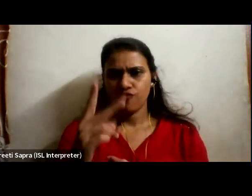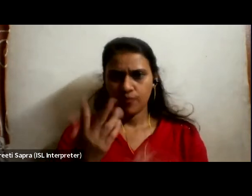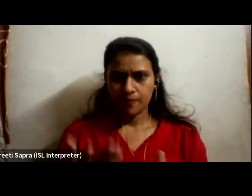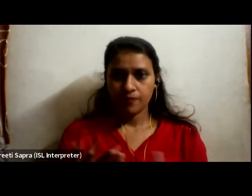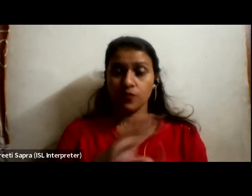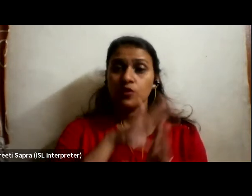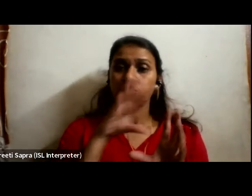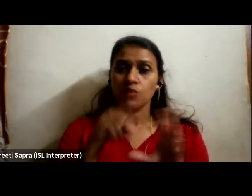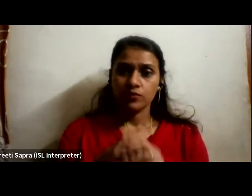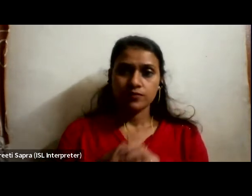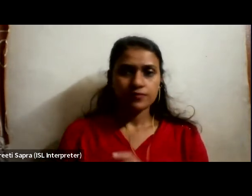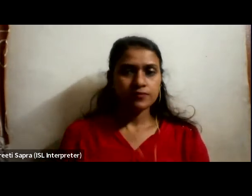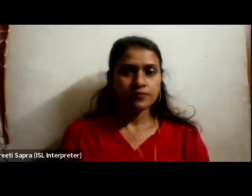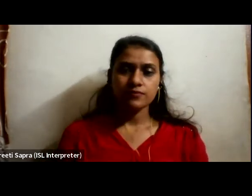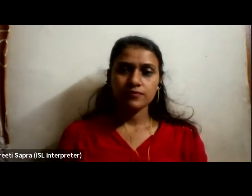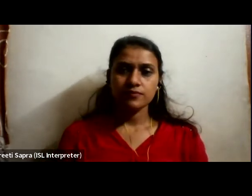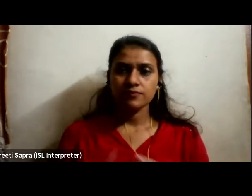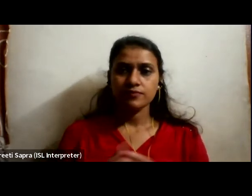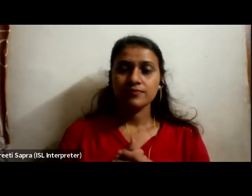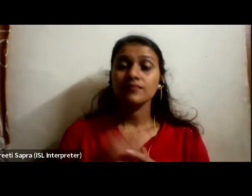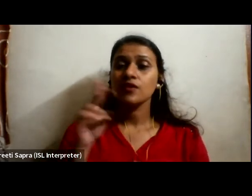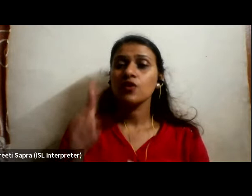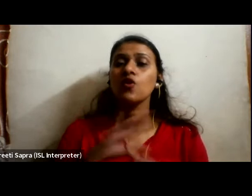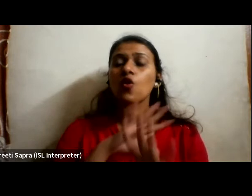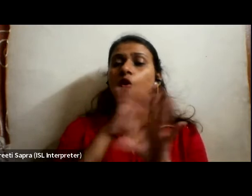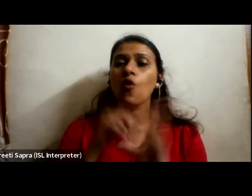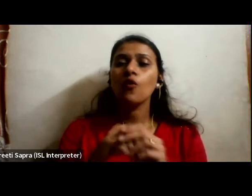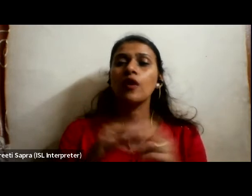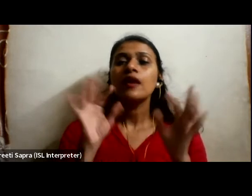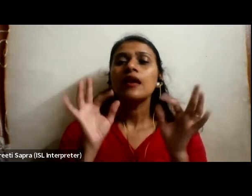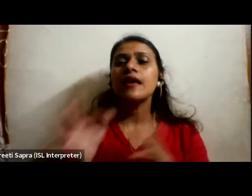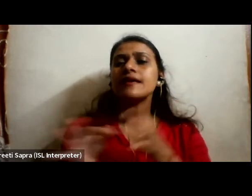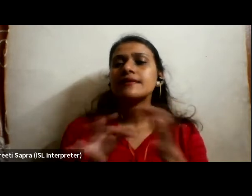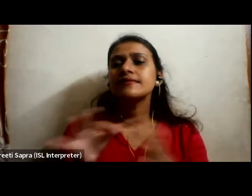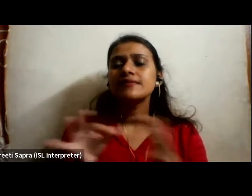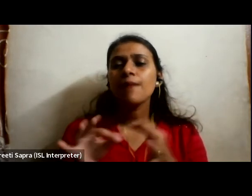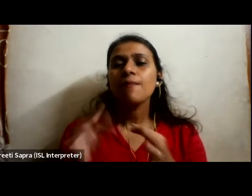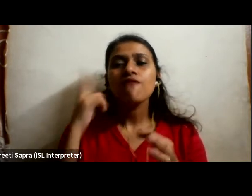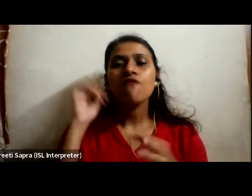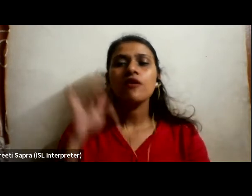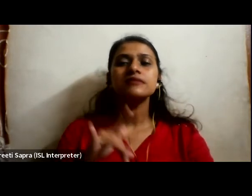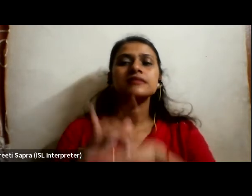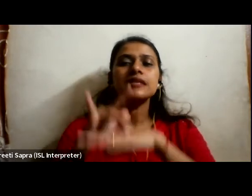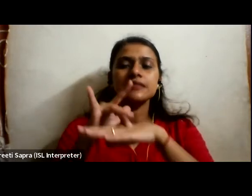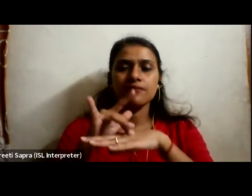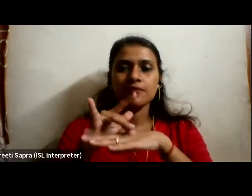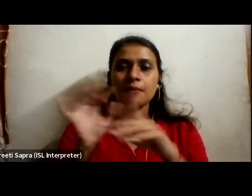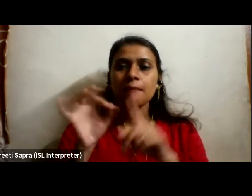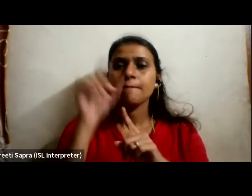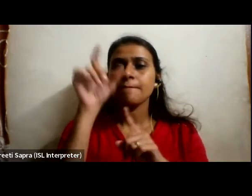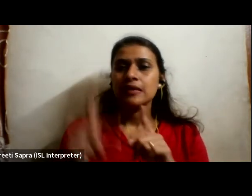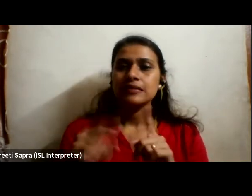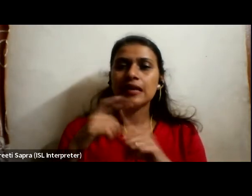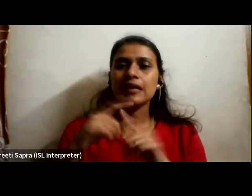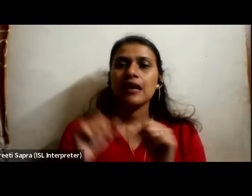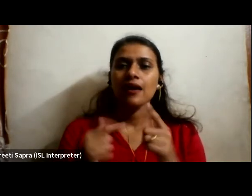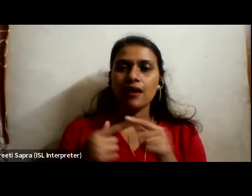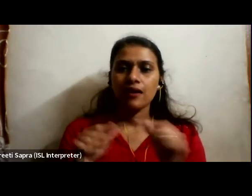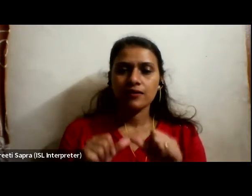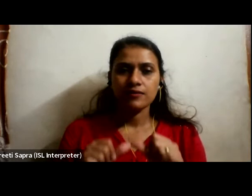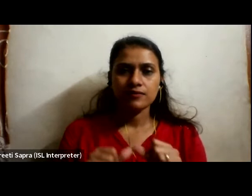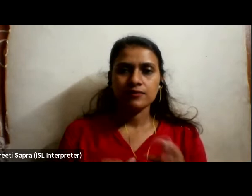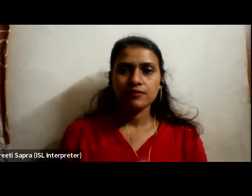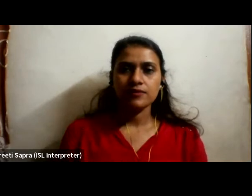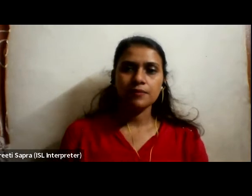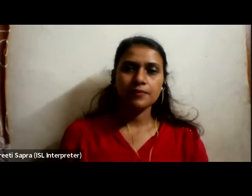all issues, which are all examples of sensitive personal data that are covered under the GDPR, and